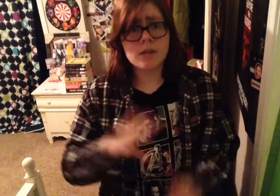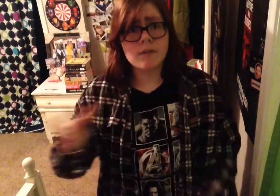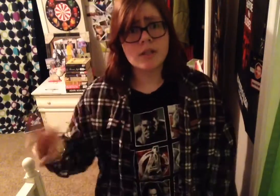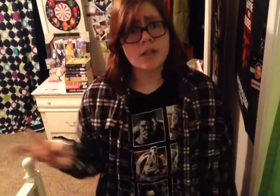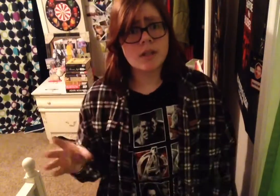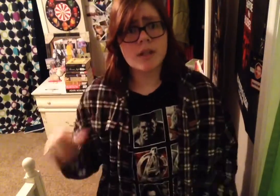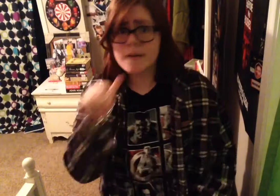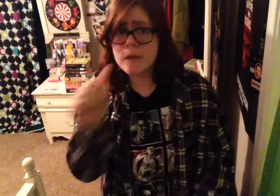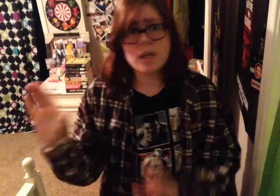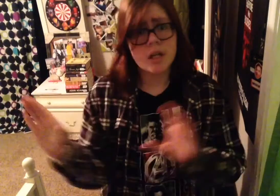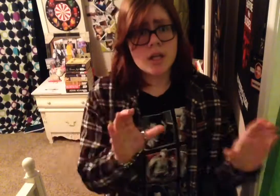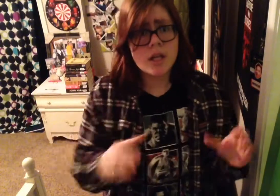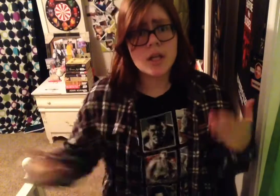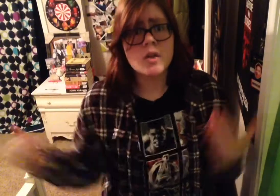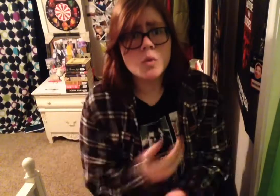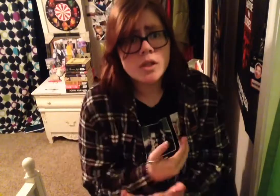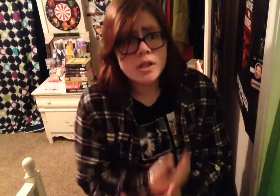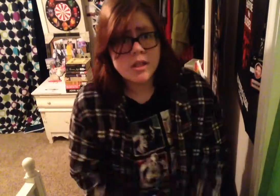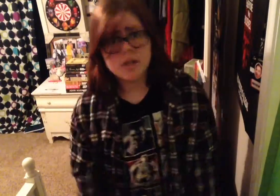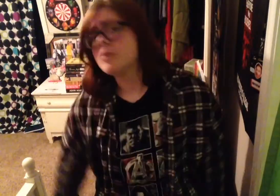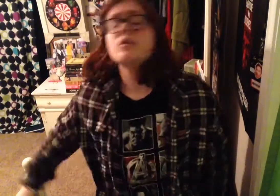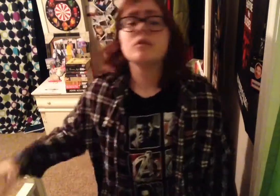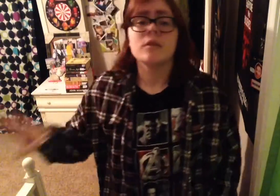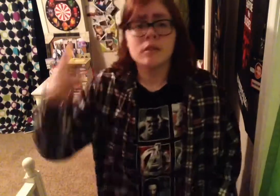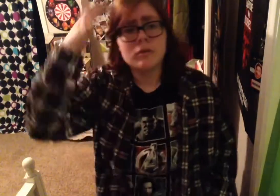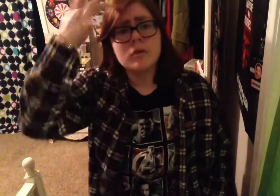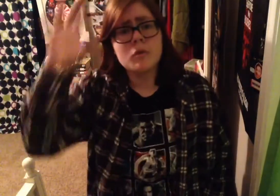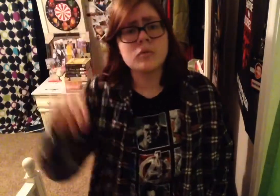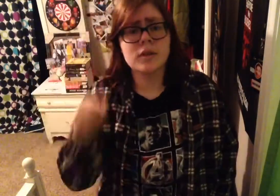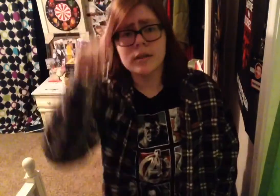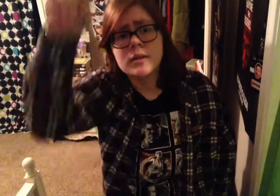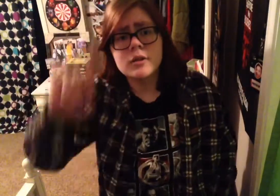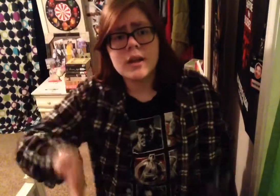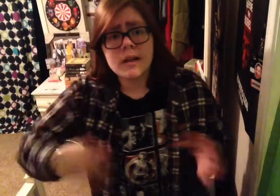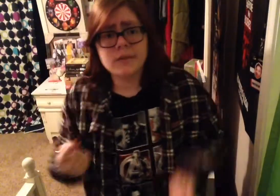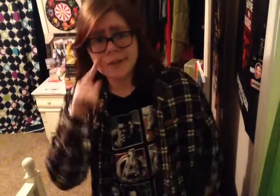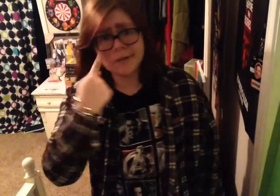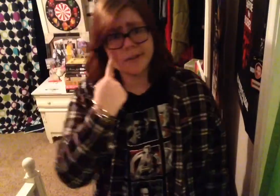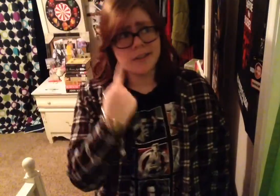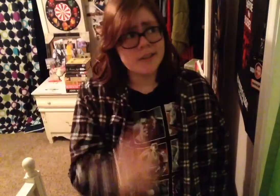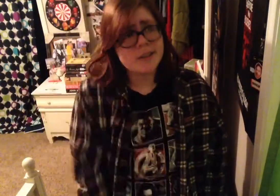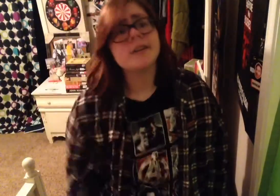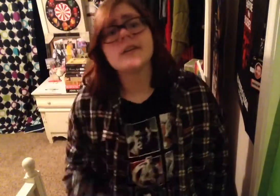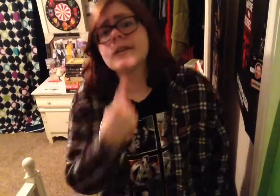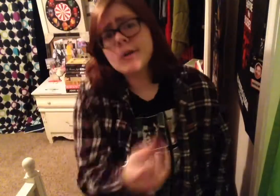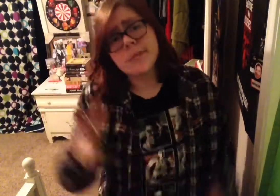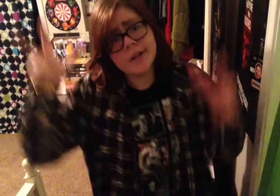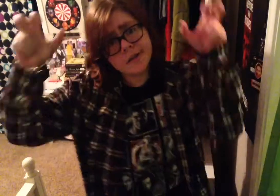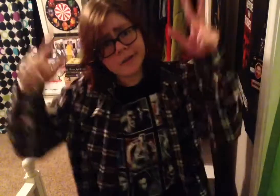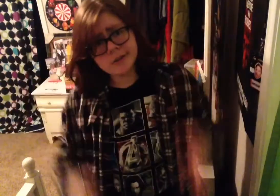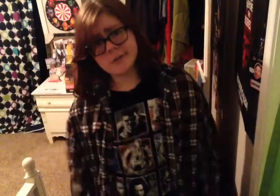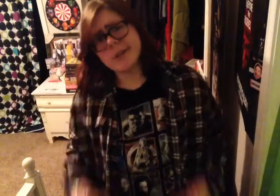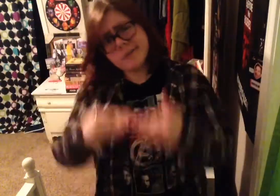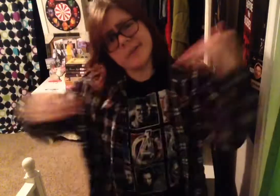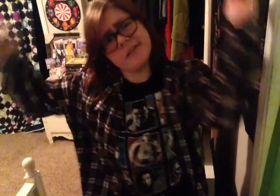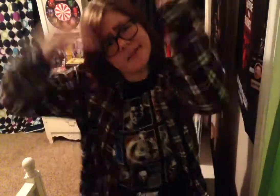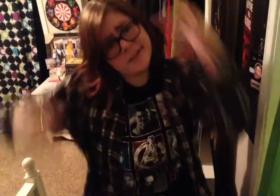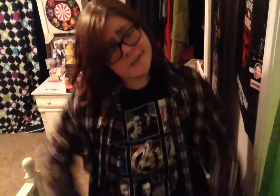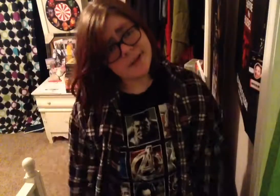in 76, and you haven't done anything new since. New since, with no sense, you'll die of irrelevance. You go ahead, you can call me the devil, spy to my level, you spy to my